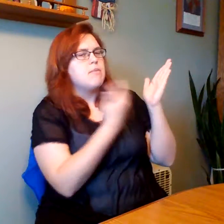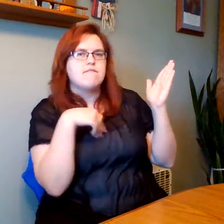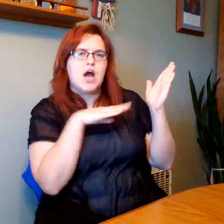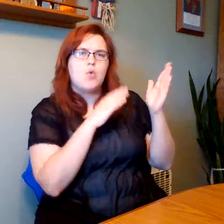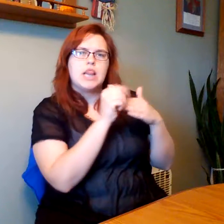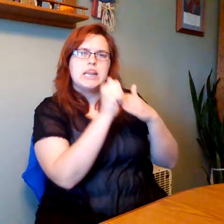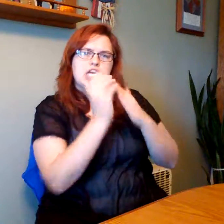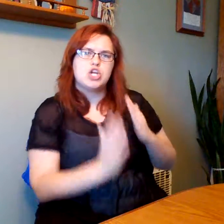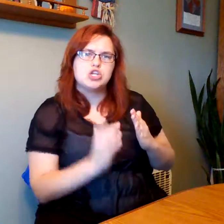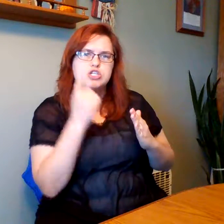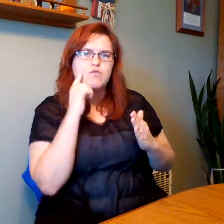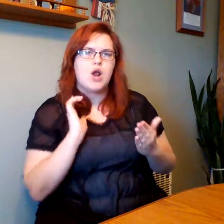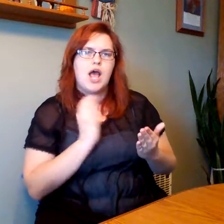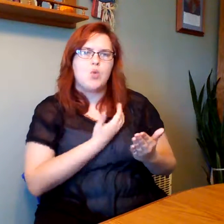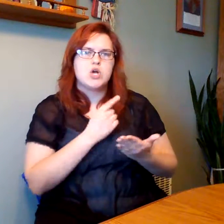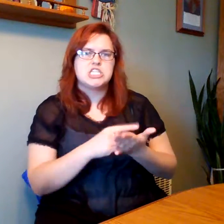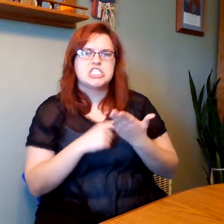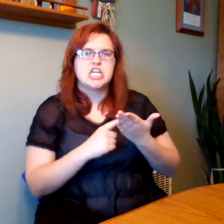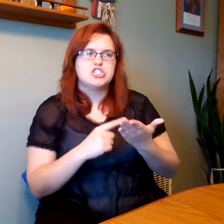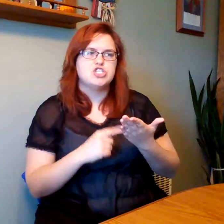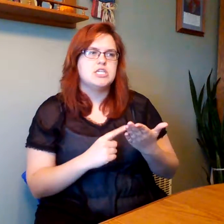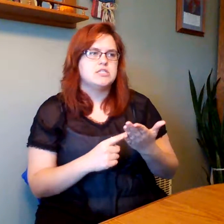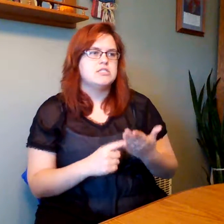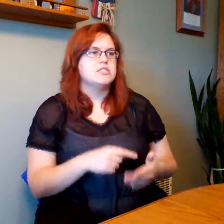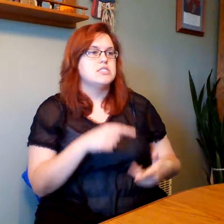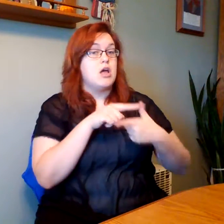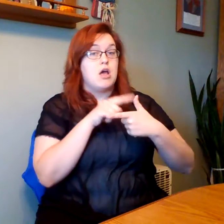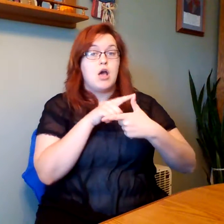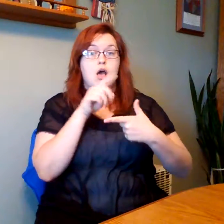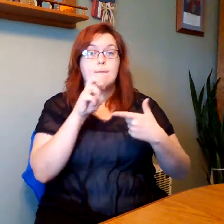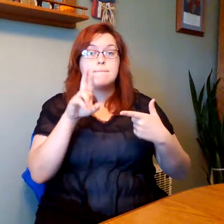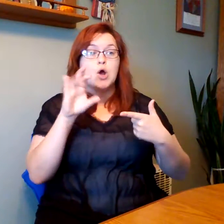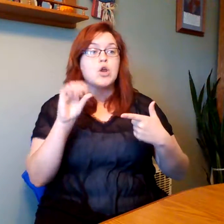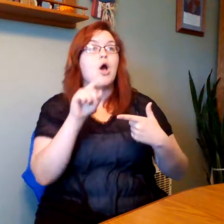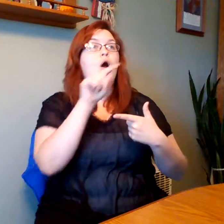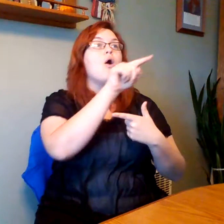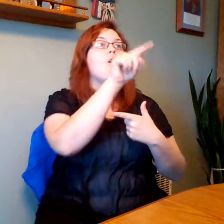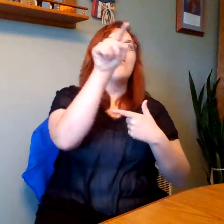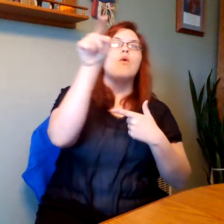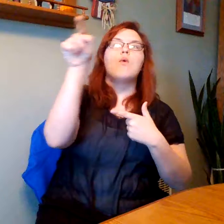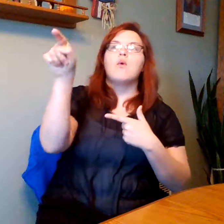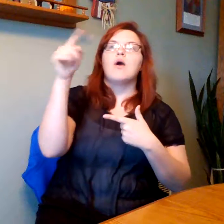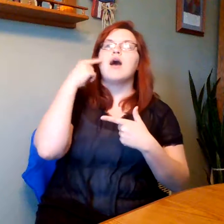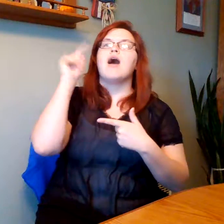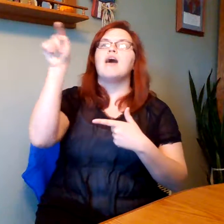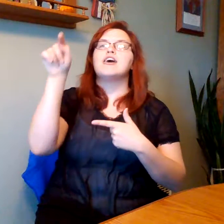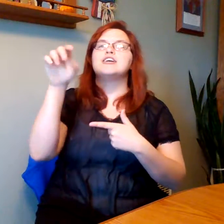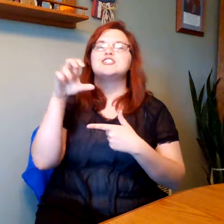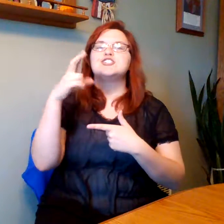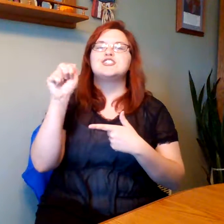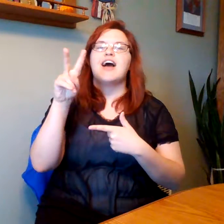affiliated with this course. First, Mario Echeves. Stand up, Mario. Mario Echeves, he's in developmental